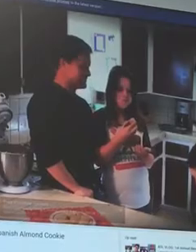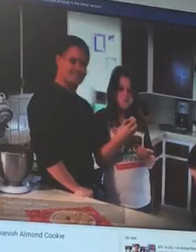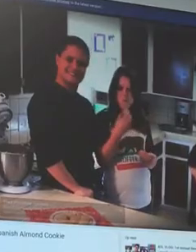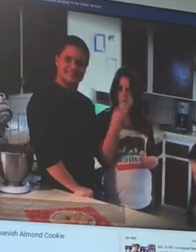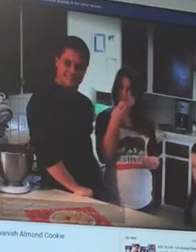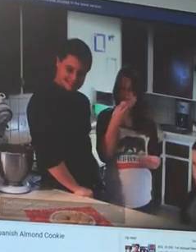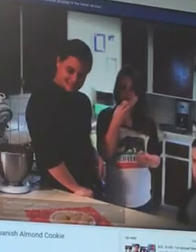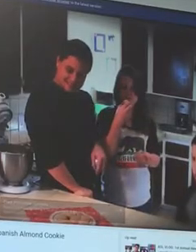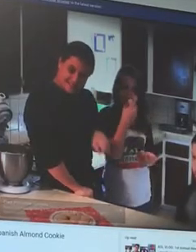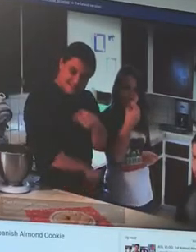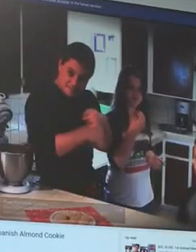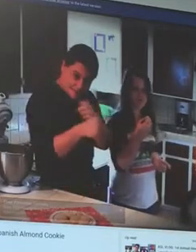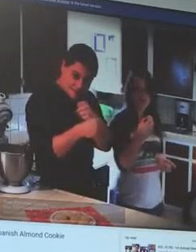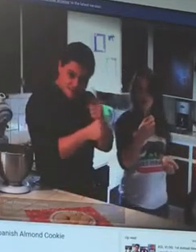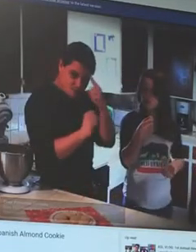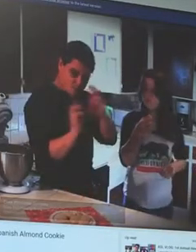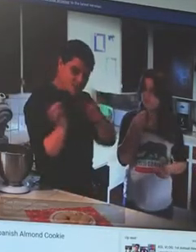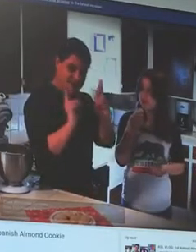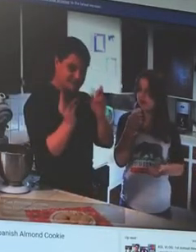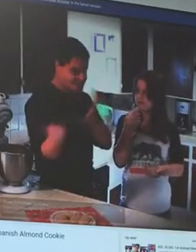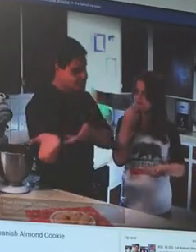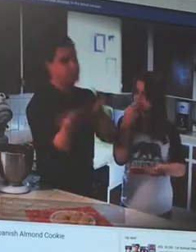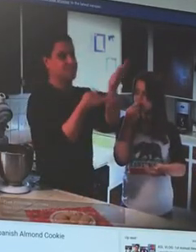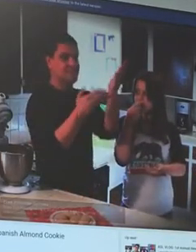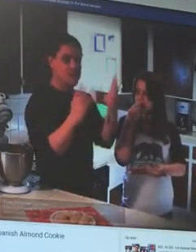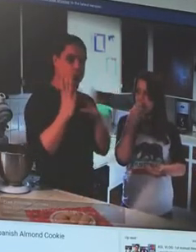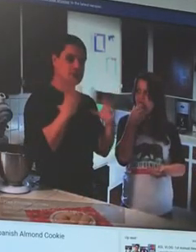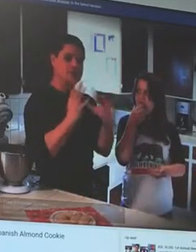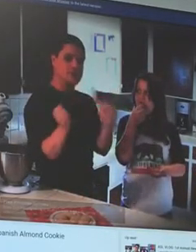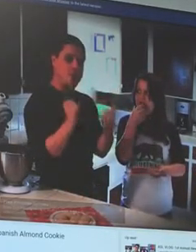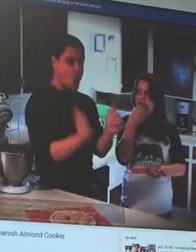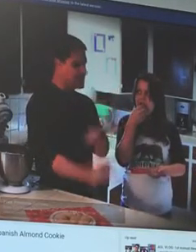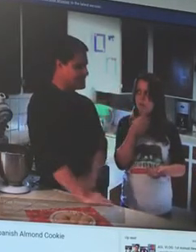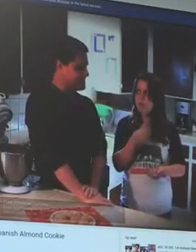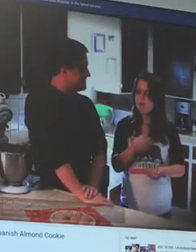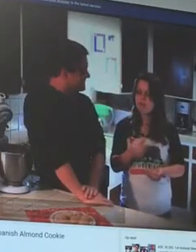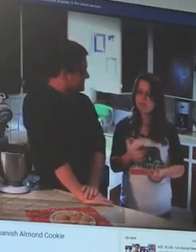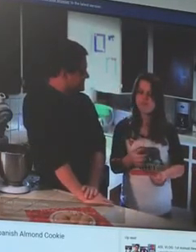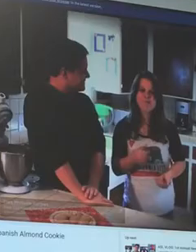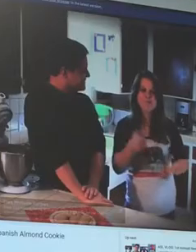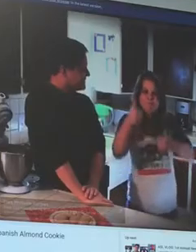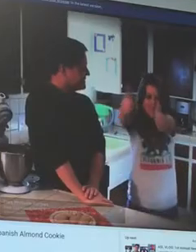All right, these cookies look good and they are ready to be taken out to the party. You guys ready to